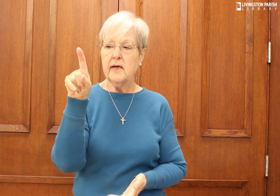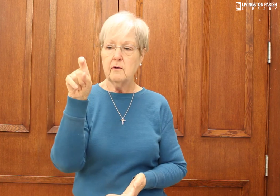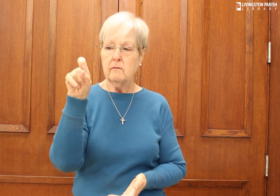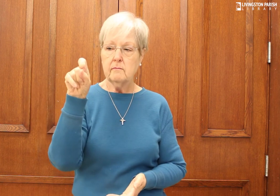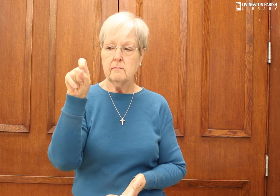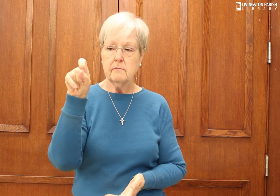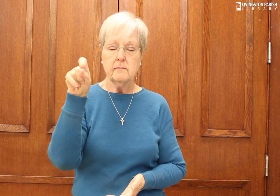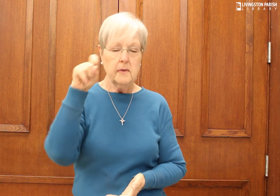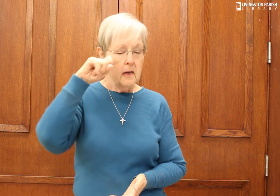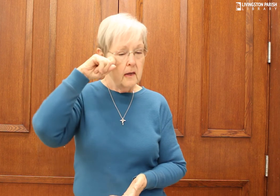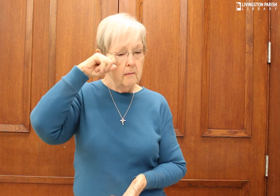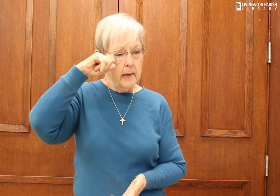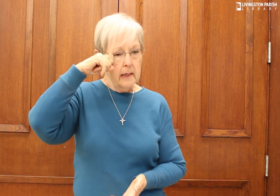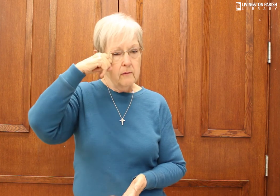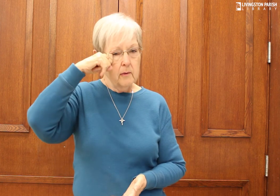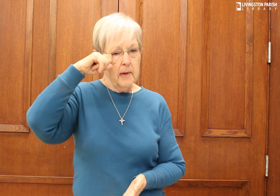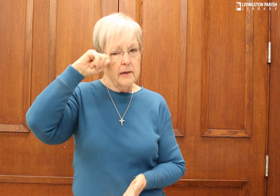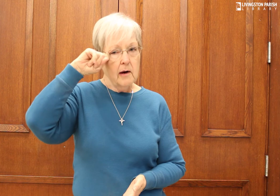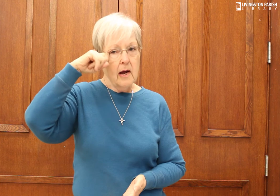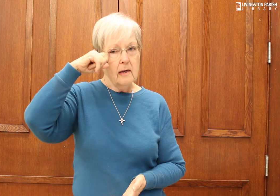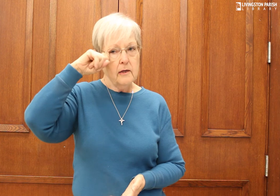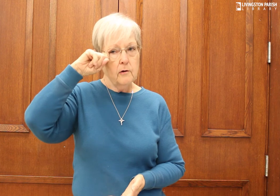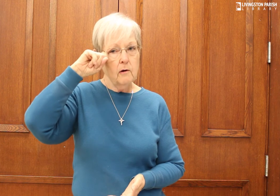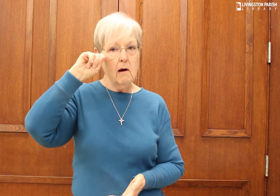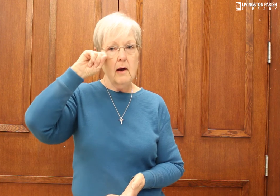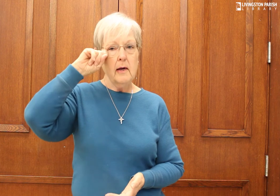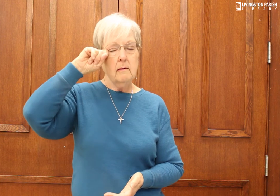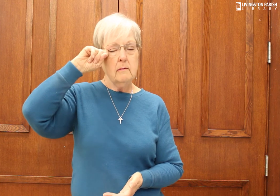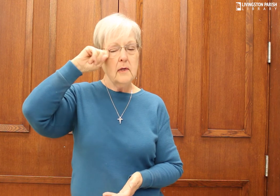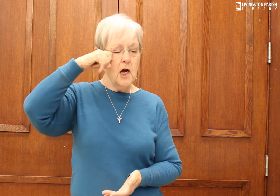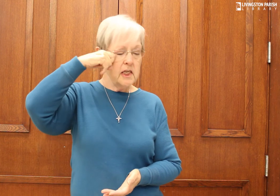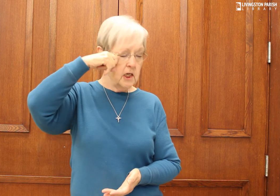finger and make it right by your eye like you're crying. Onion.